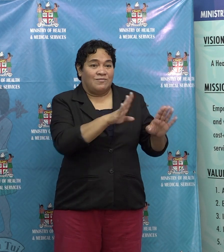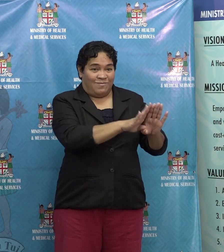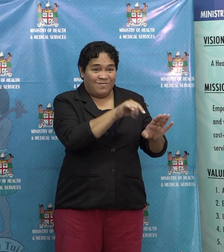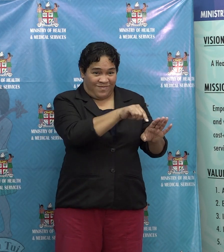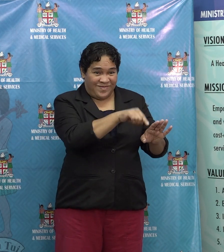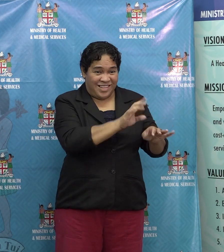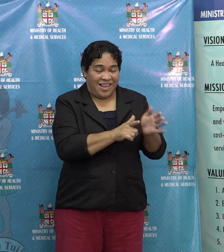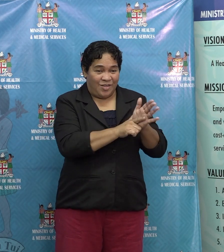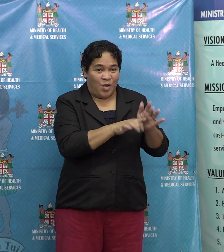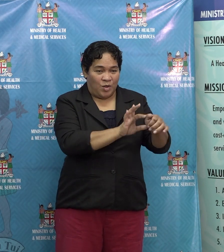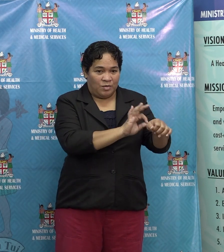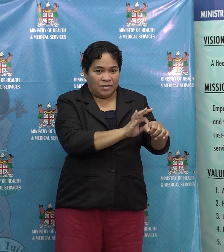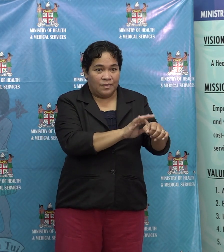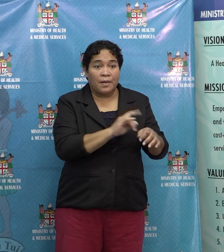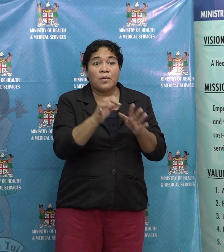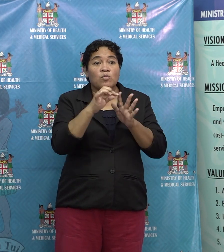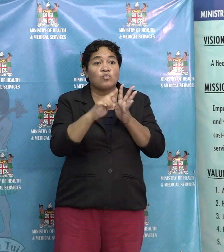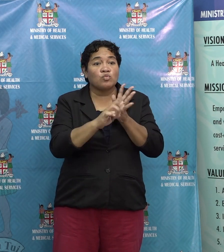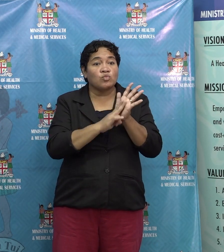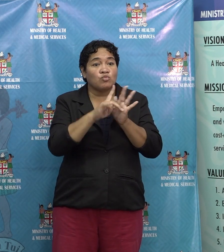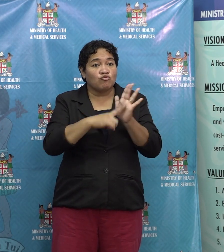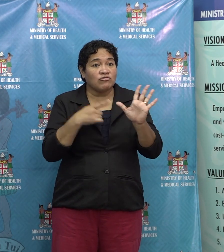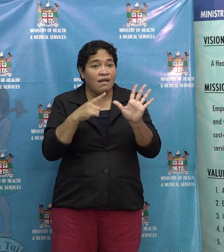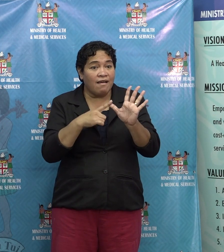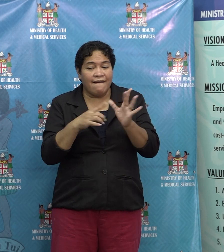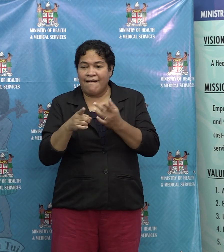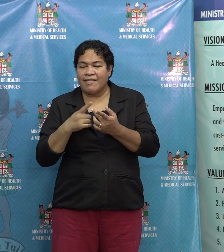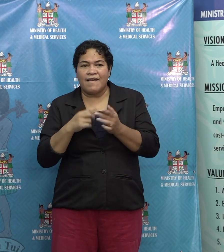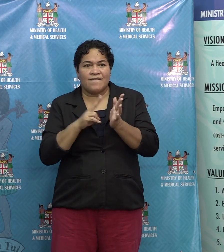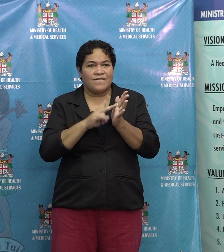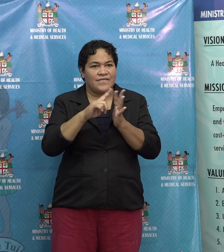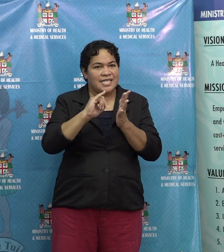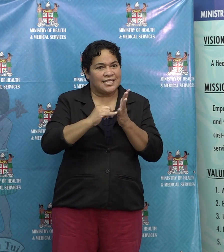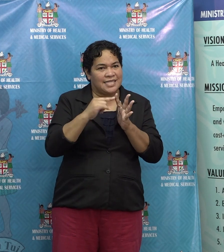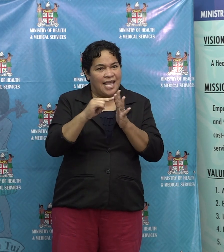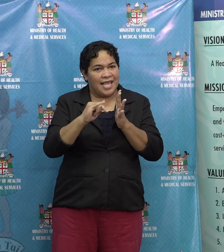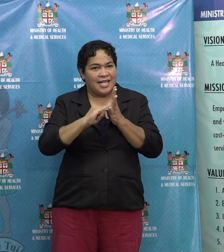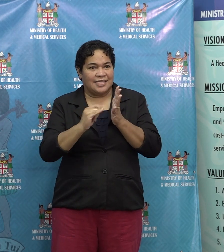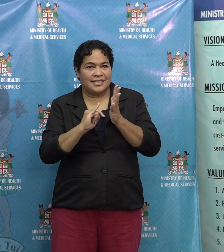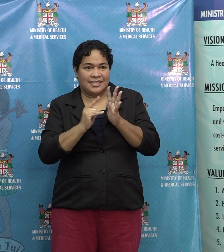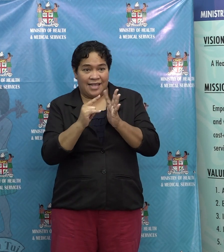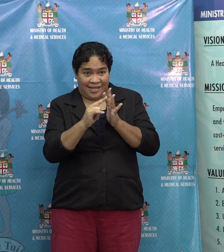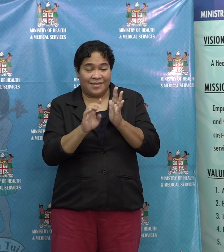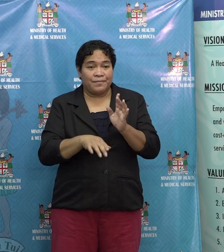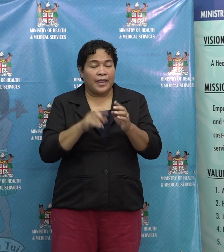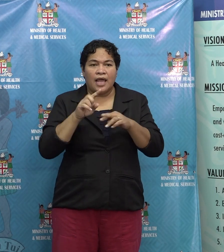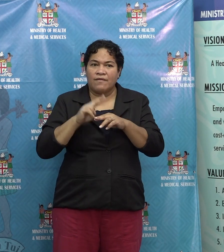The Punjas Health Center, the VCSA Health Center, and the FEMAT